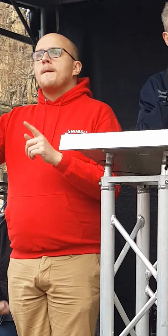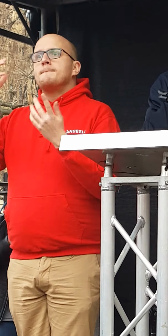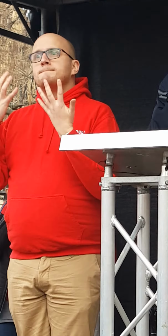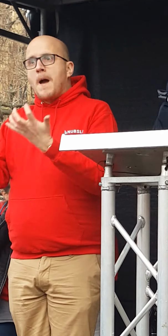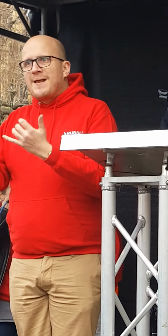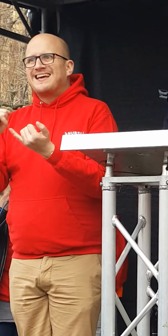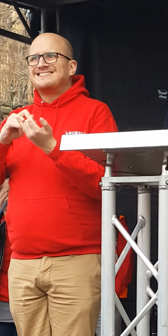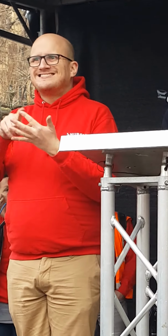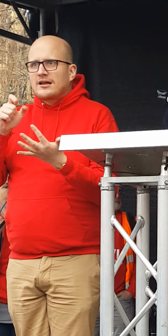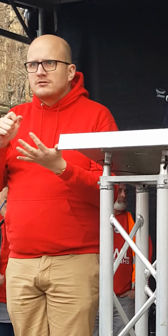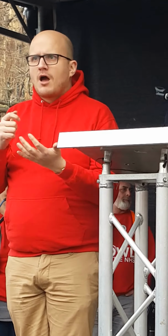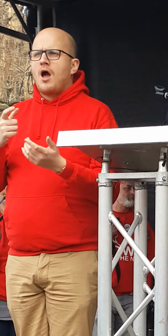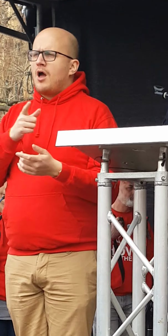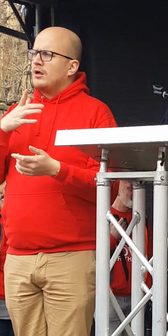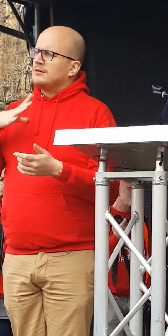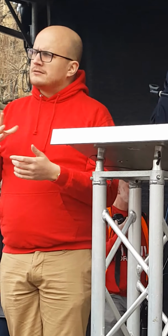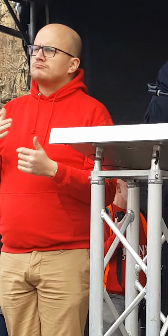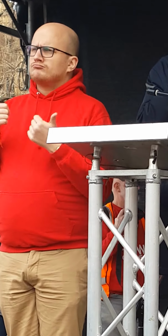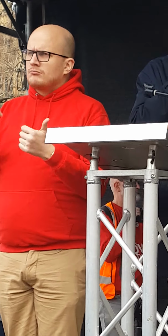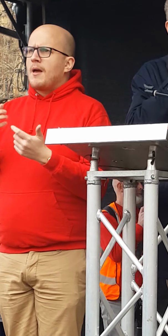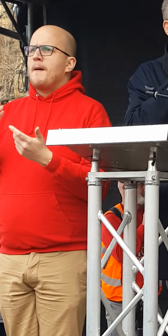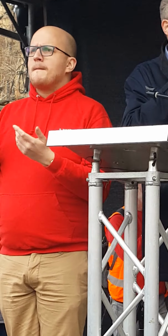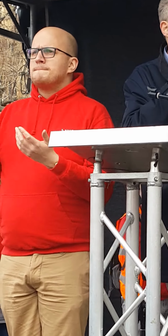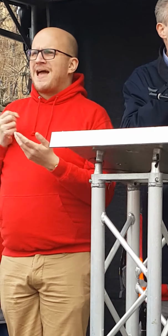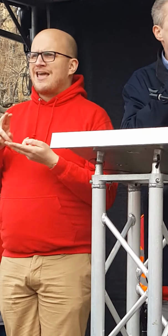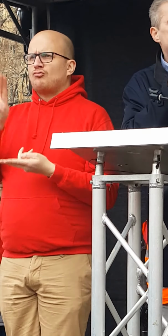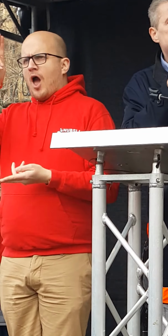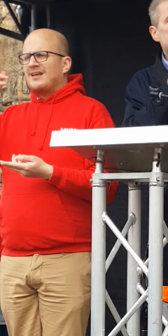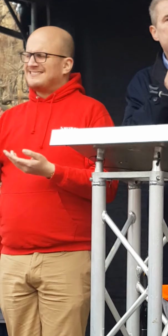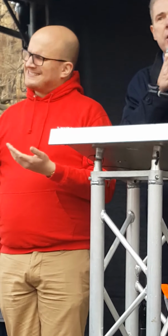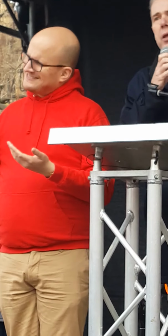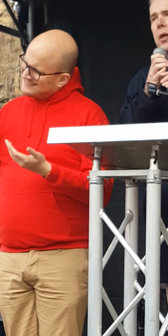decent pay rise, and it's time the government give it to them now.